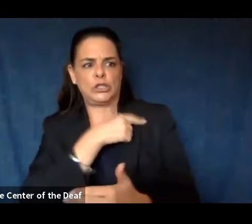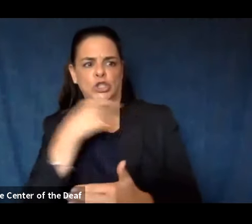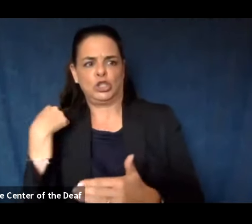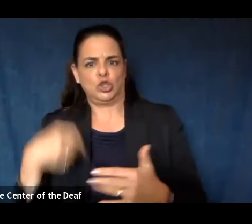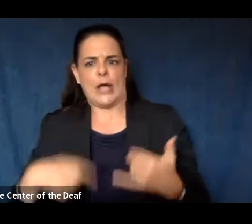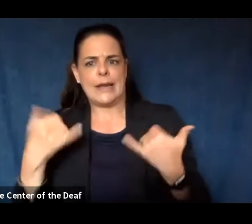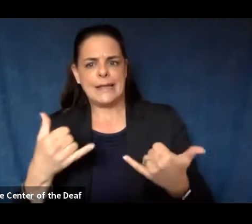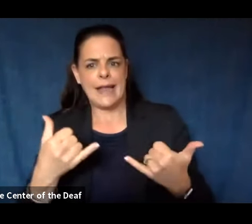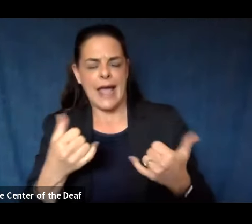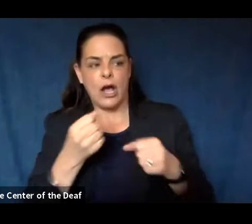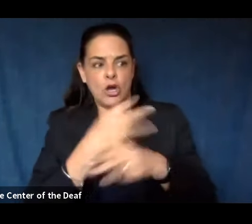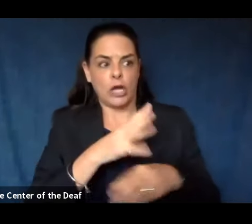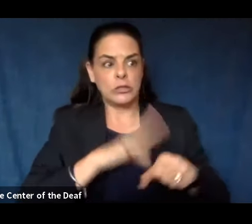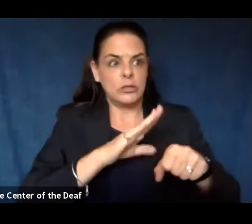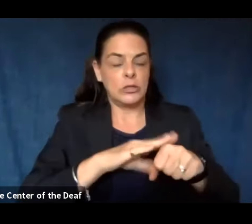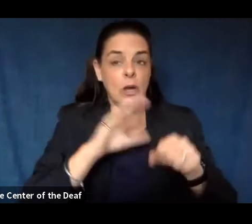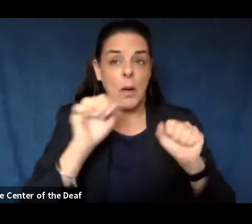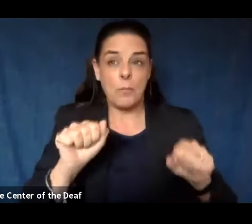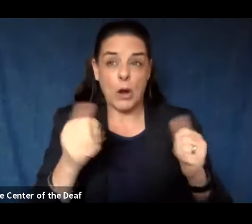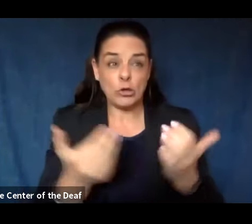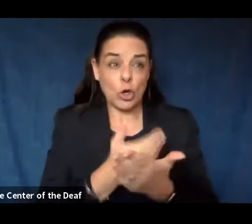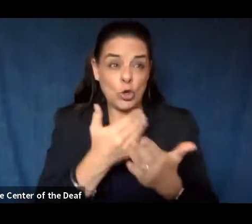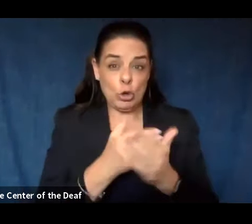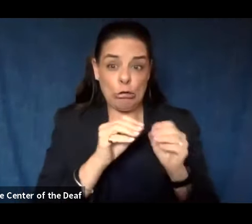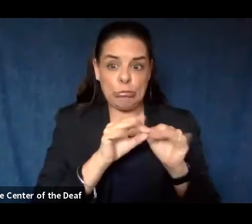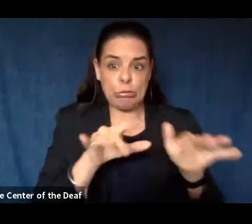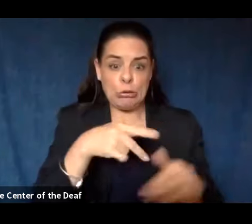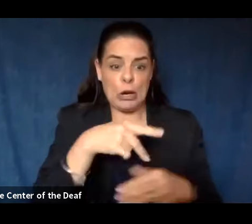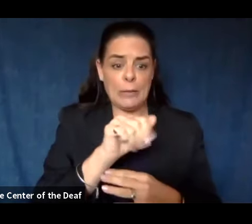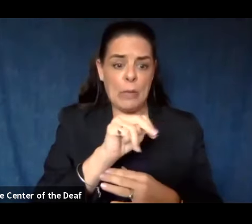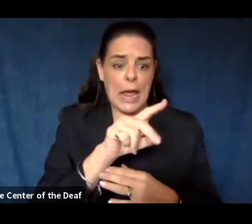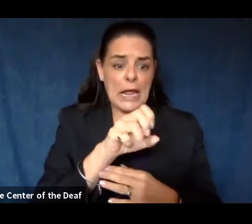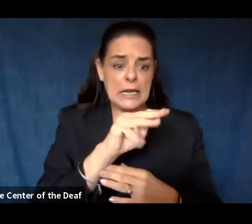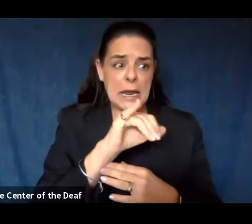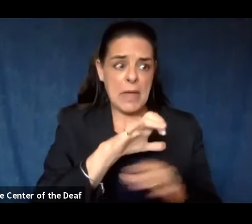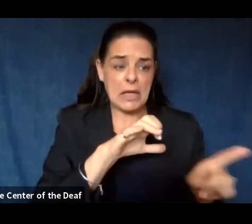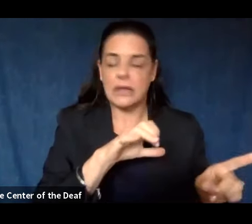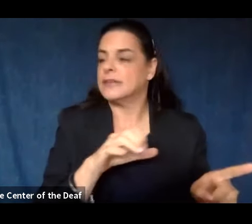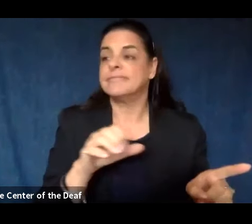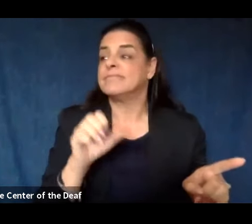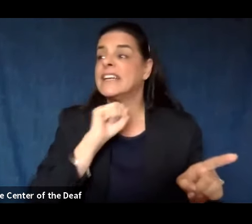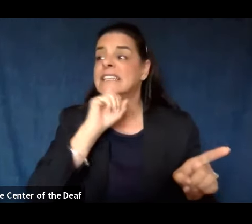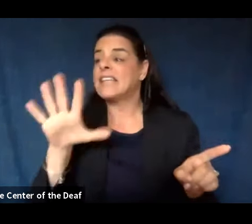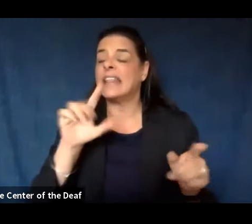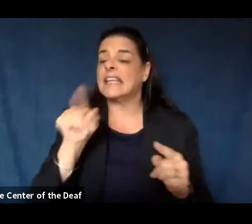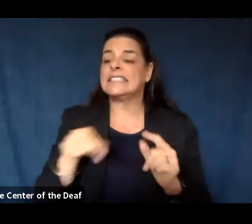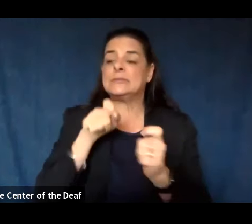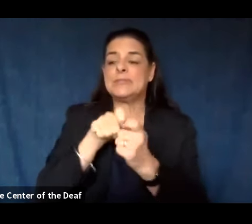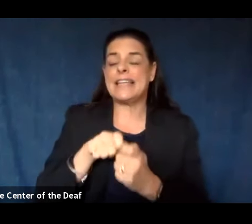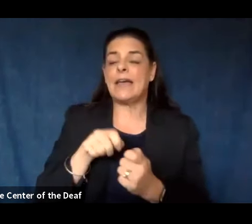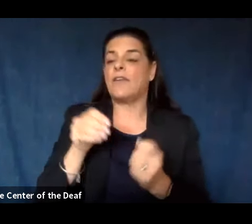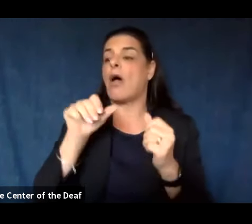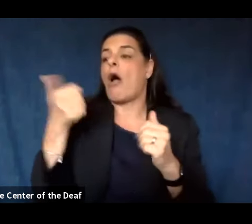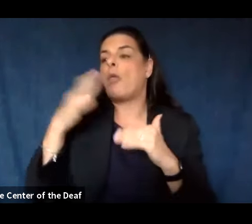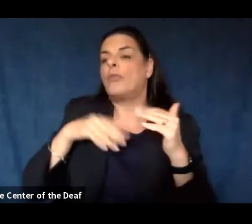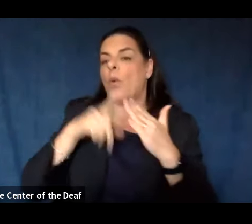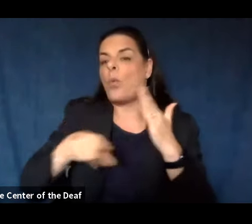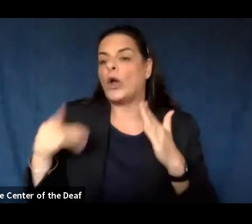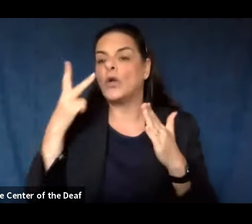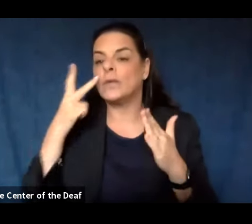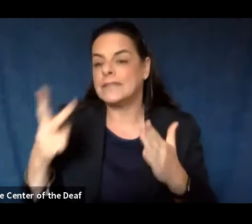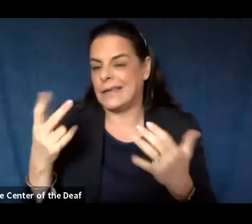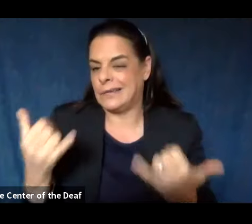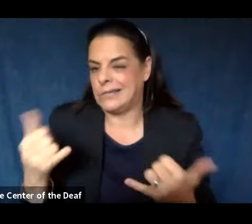regarding potential for a new pandemic? Not anything specific other than what you've seen in the media at this time, but we will be keeping a close eye on